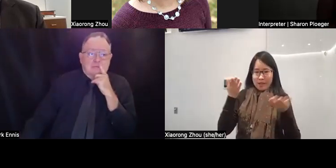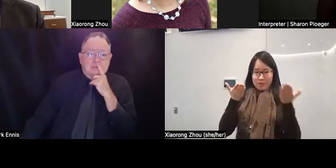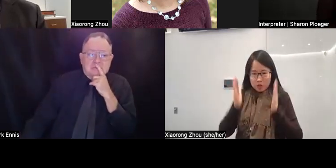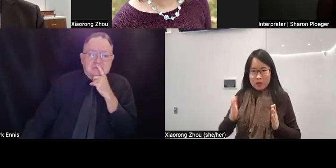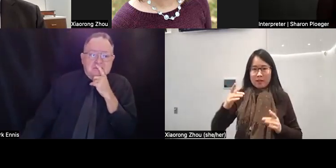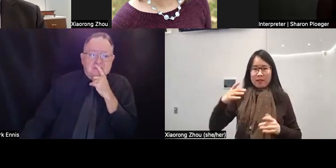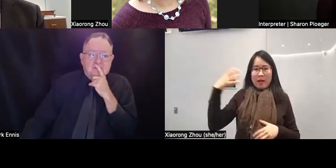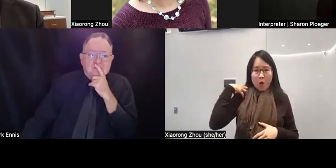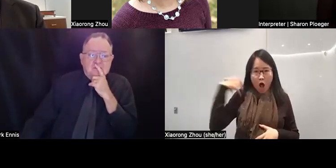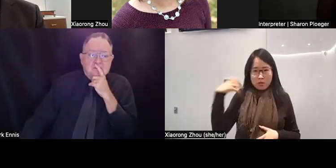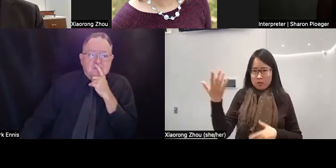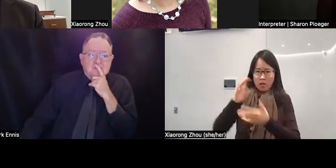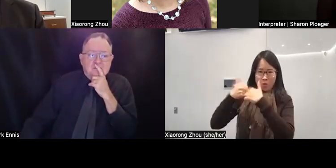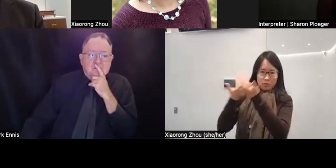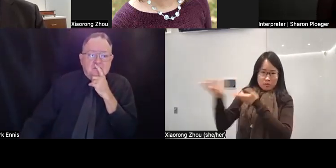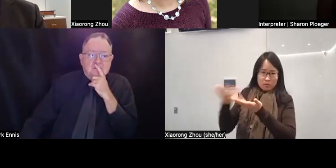to,